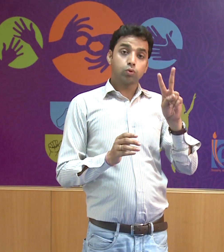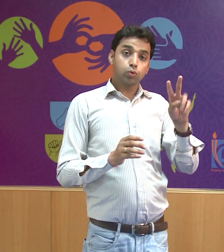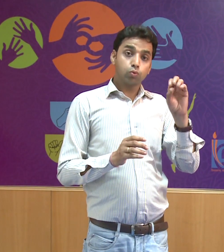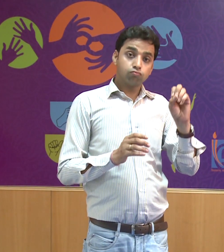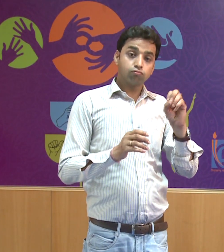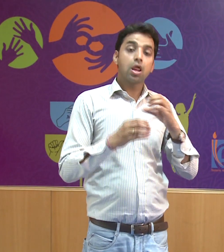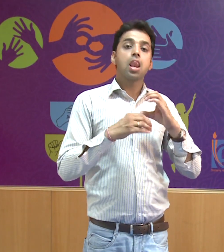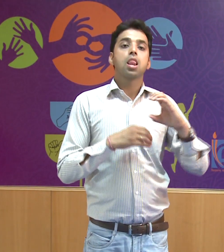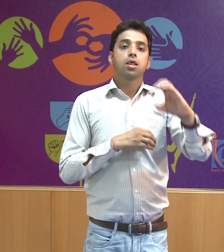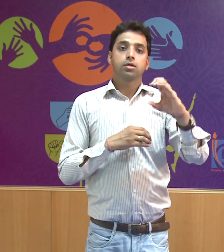in India.